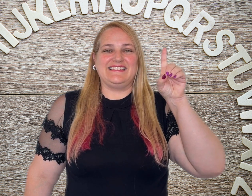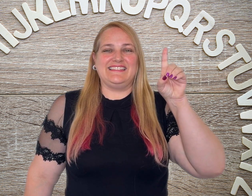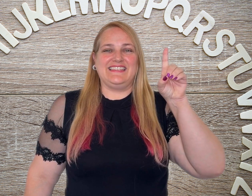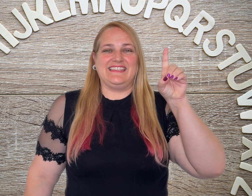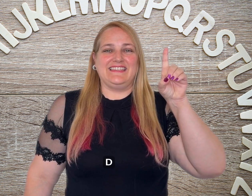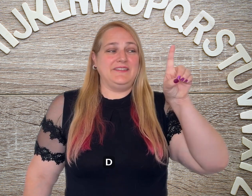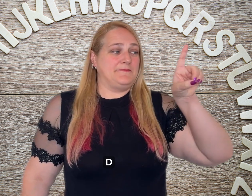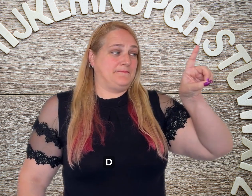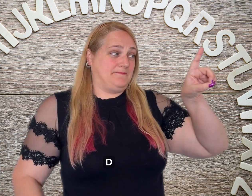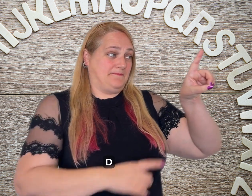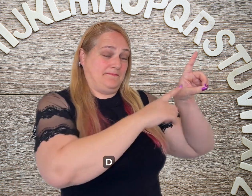D,